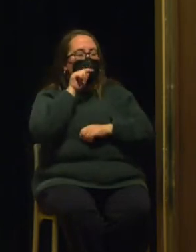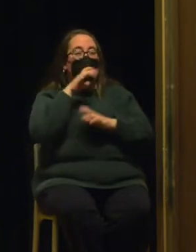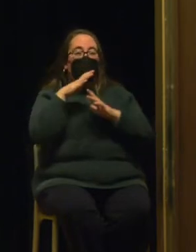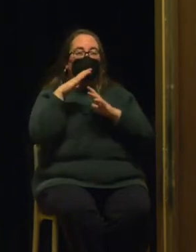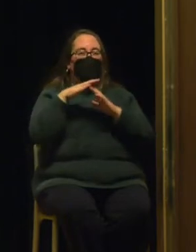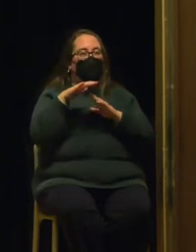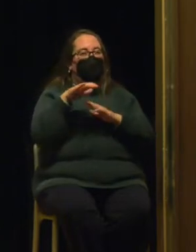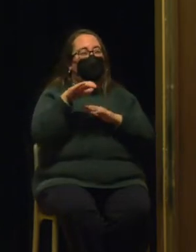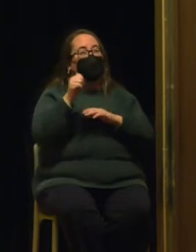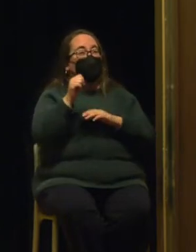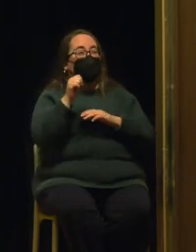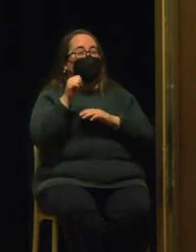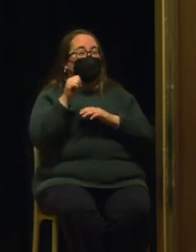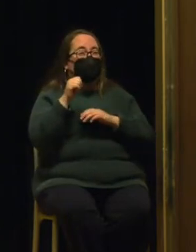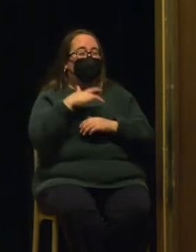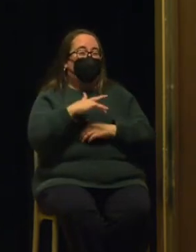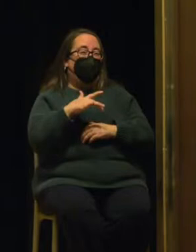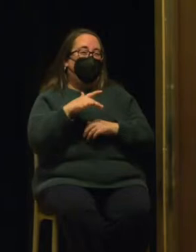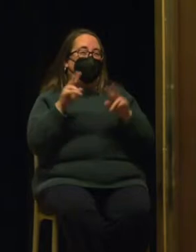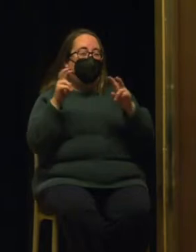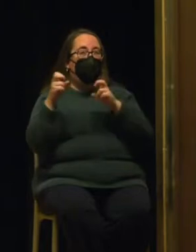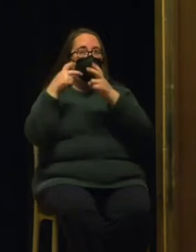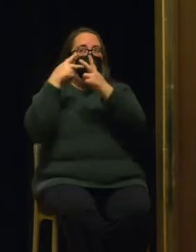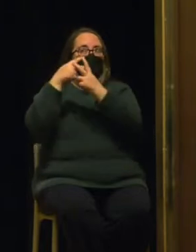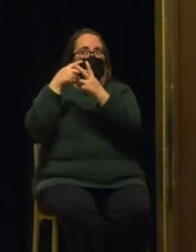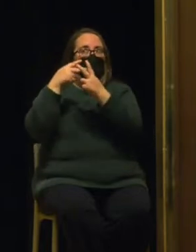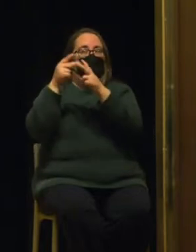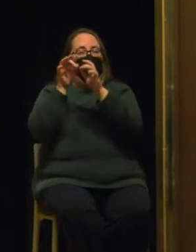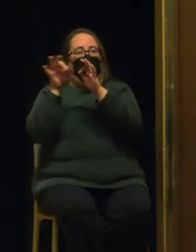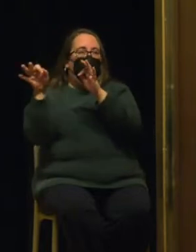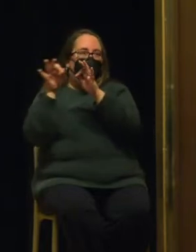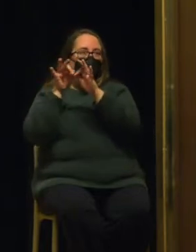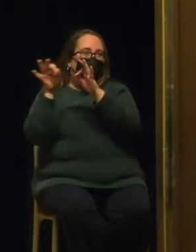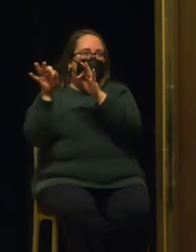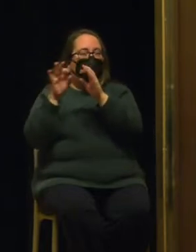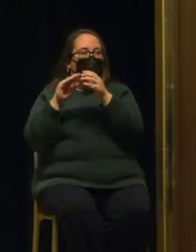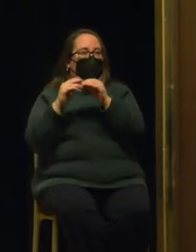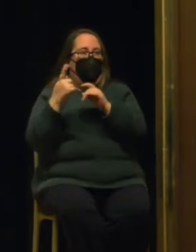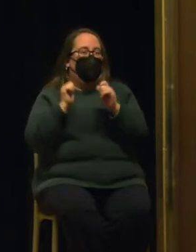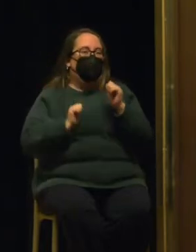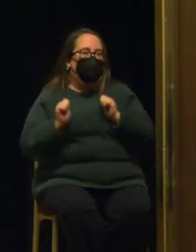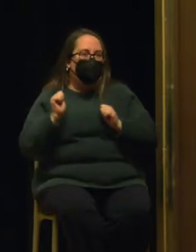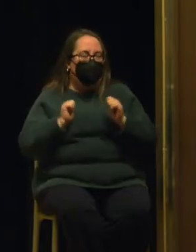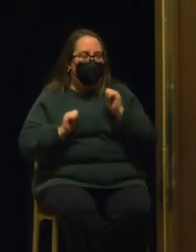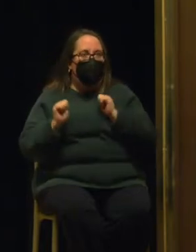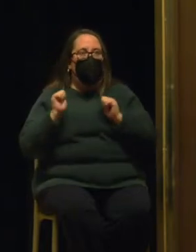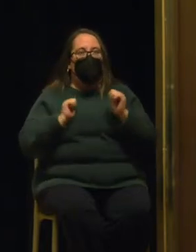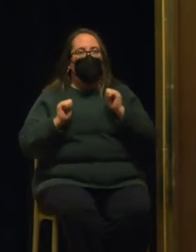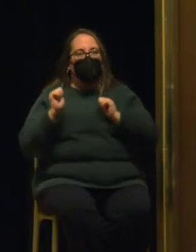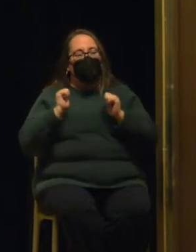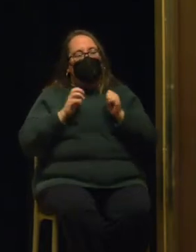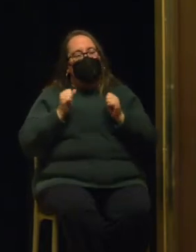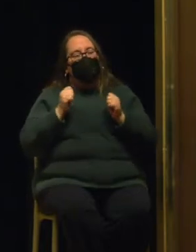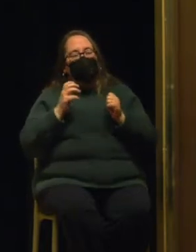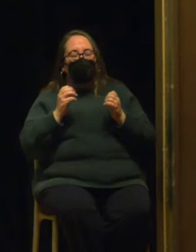10 trending topics, mm-hmm. you were in good shape to be the number one show. Yes. And we'd get 10 million viewers. So there's